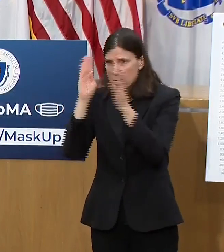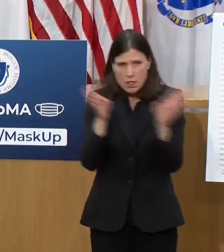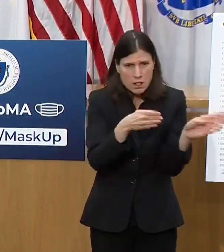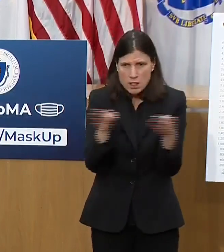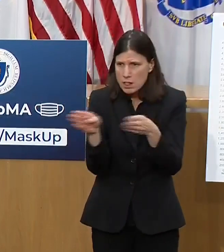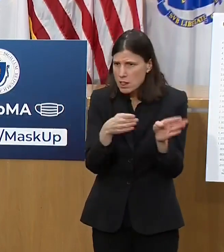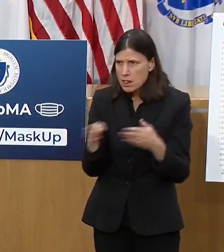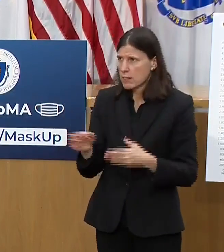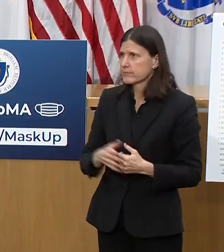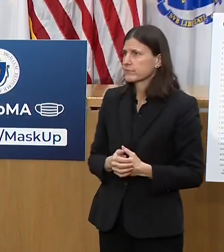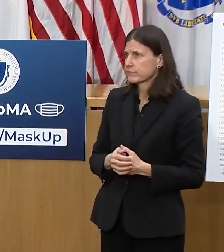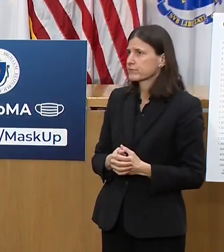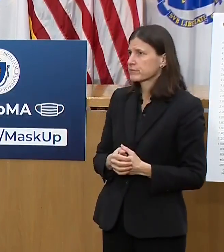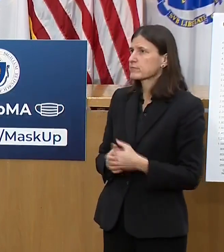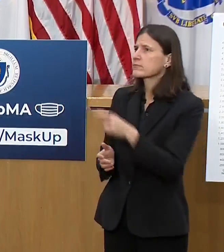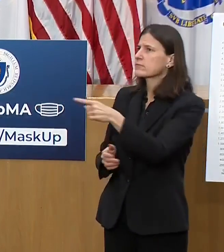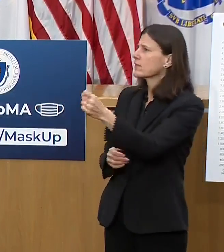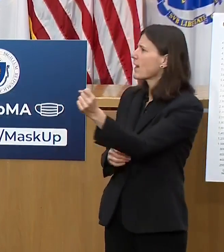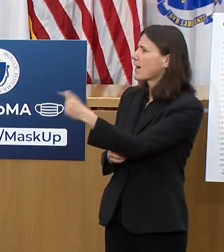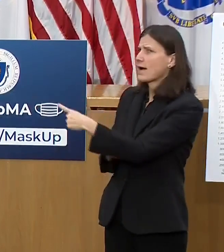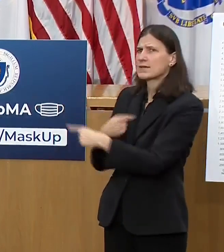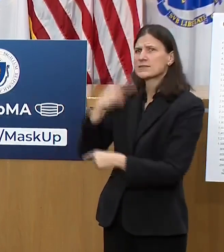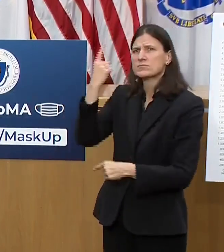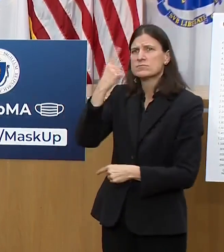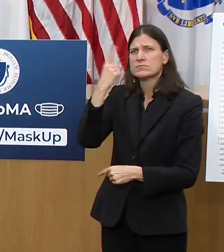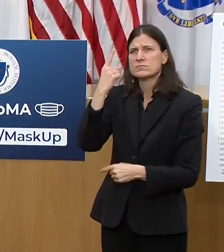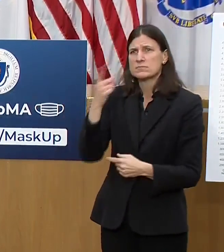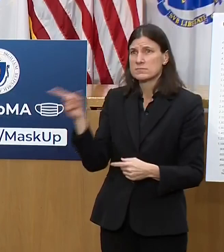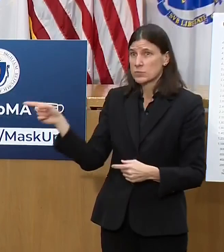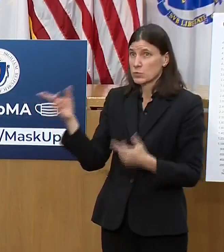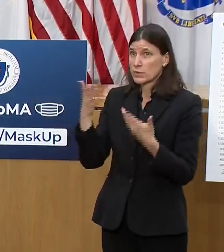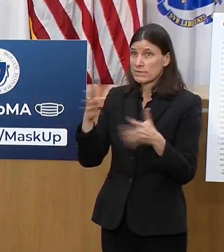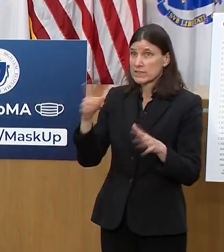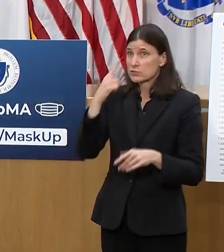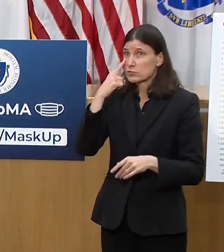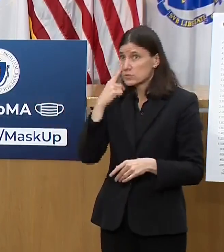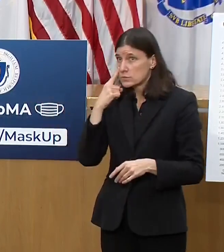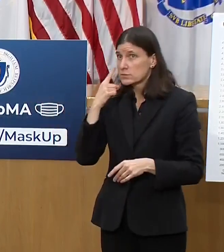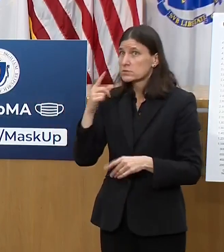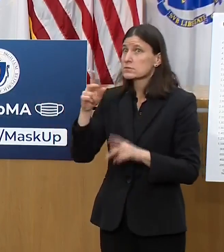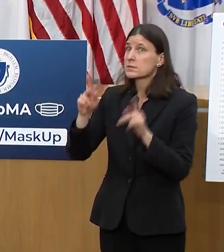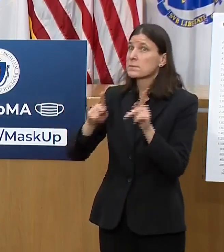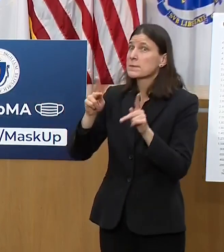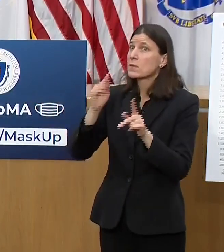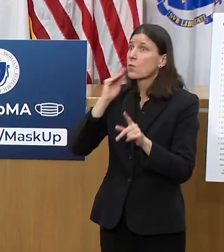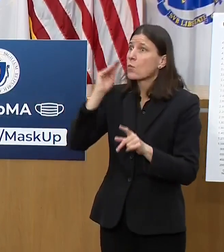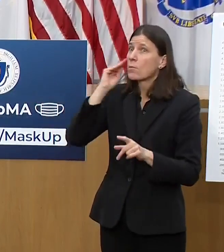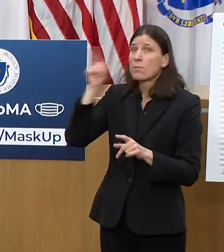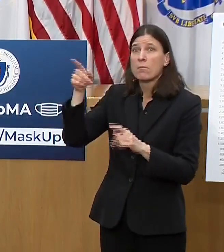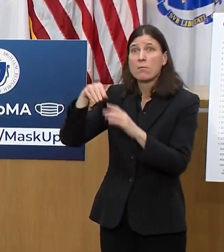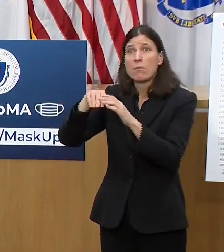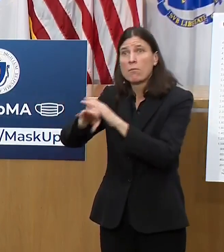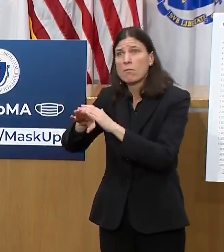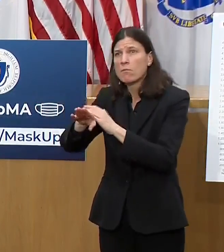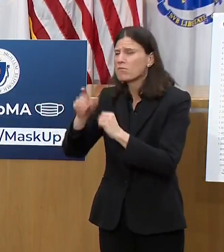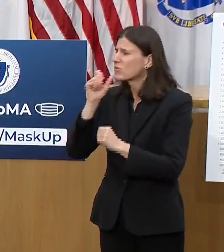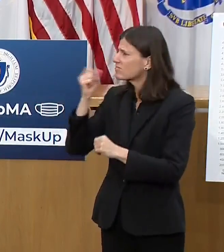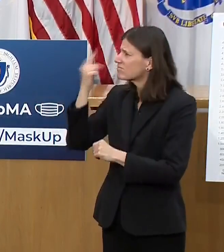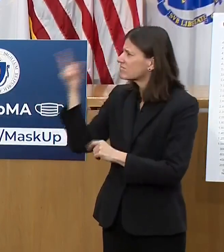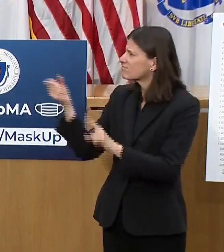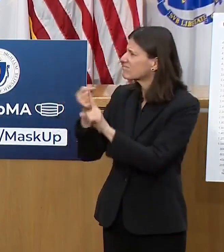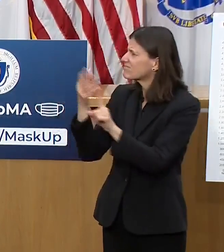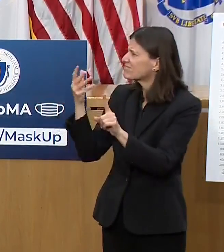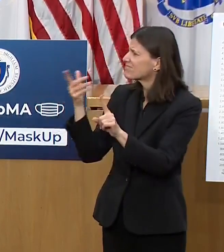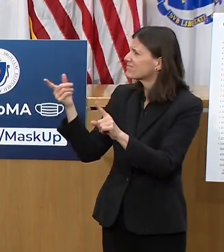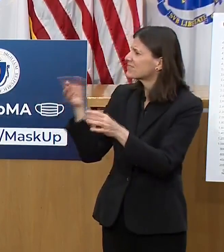seeing firsthand that they're not, and that's why they're like, well, it's not impacting me, so why do I think one of the unfortunate pieces is that